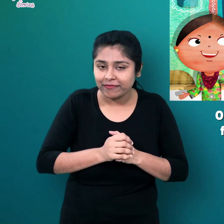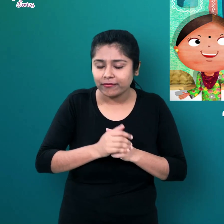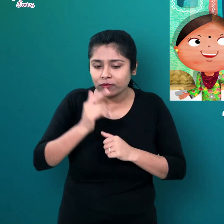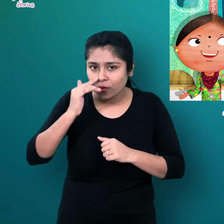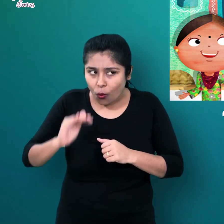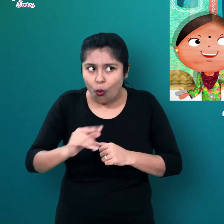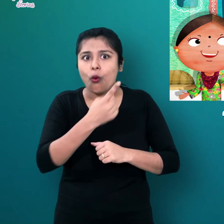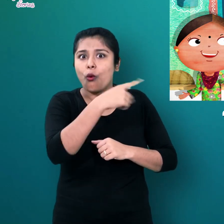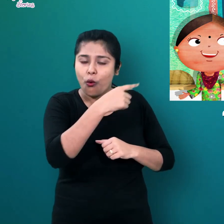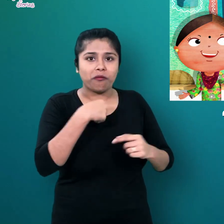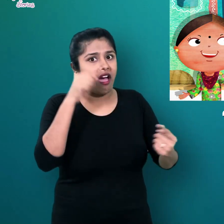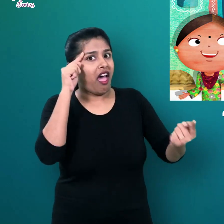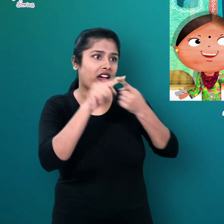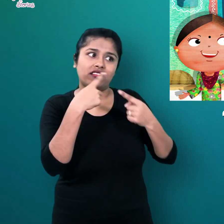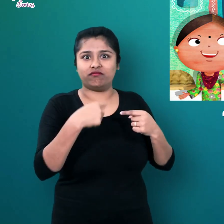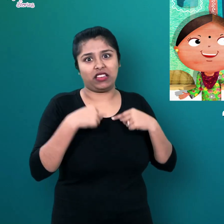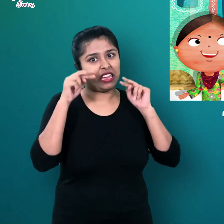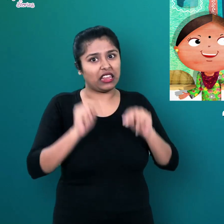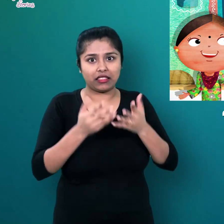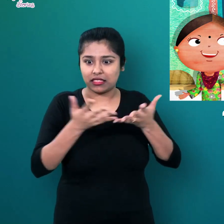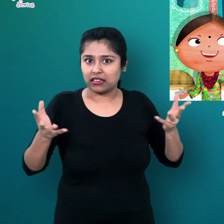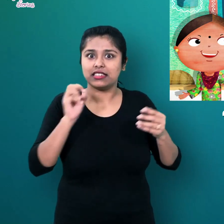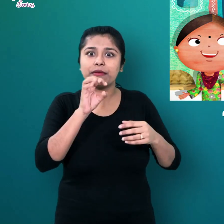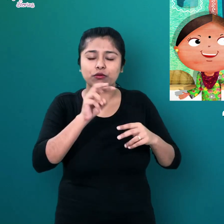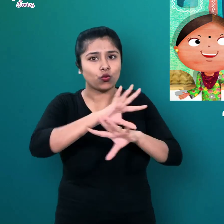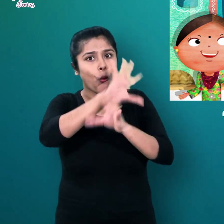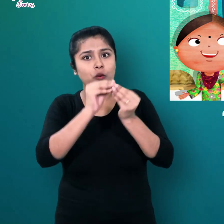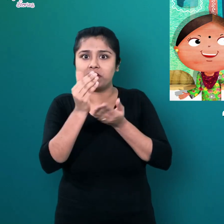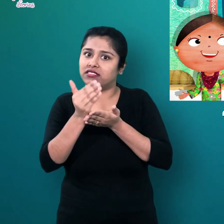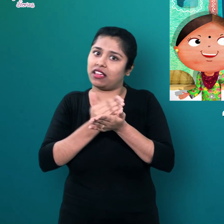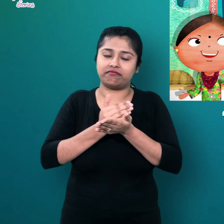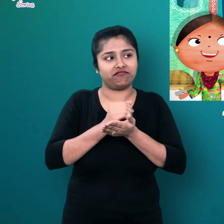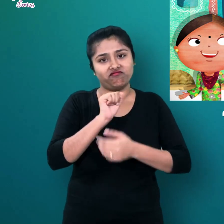"Oh yes, we need to keep those safe," agreed Manju.